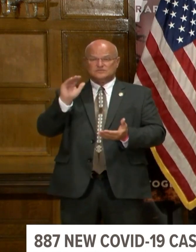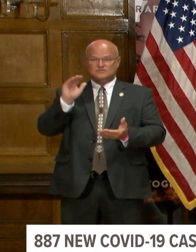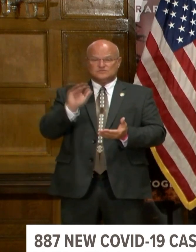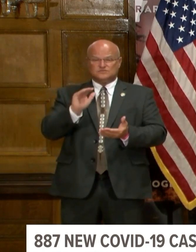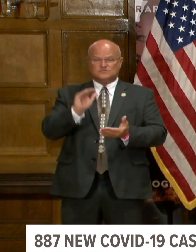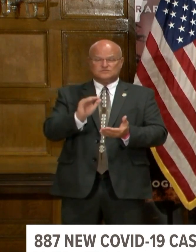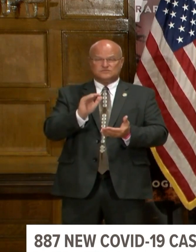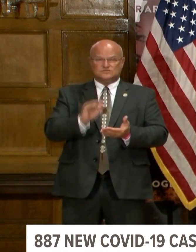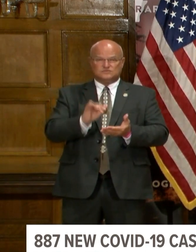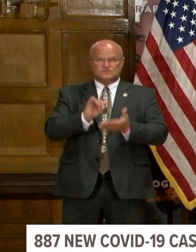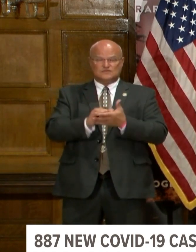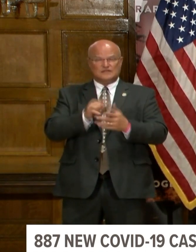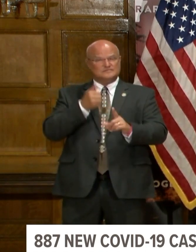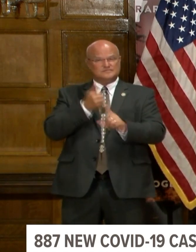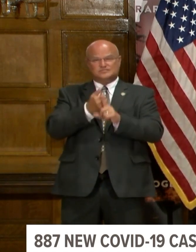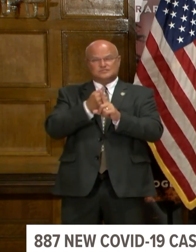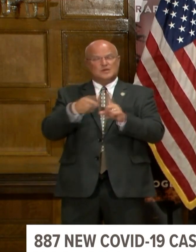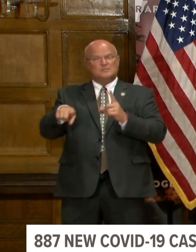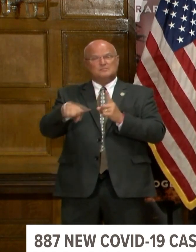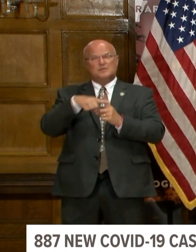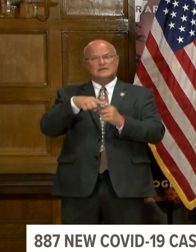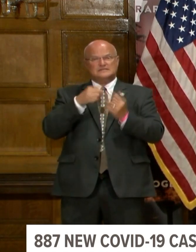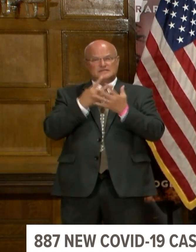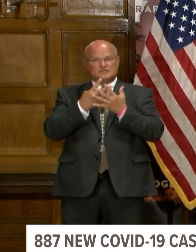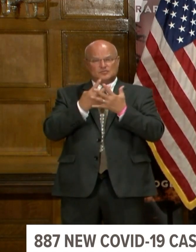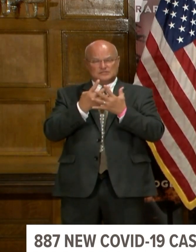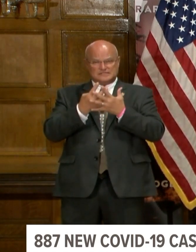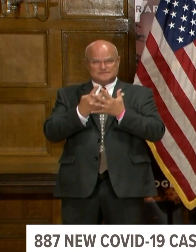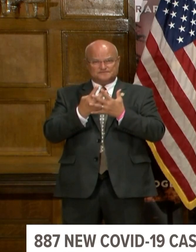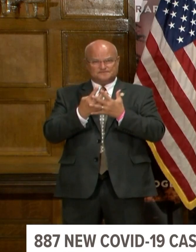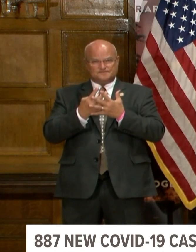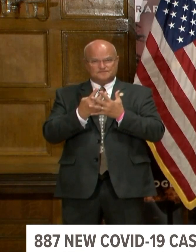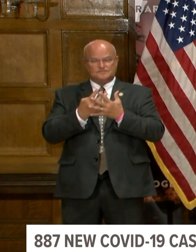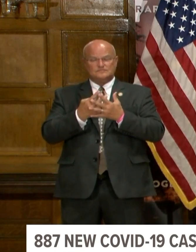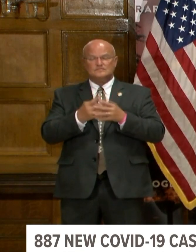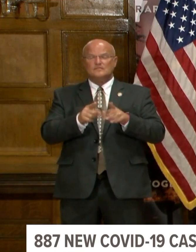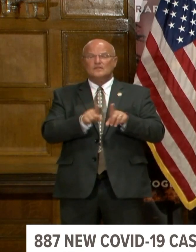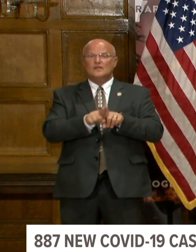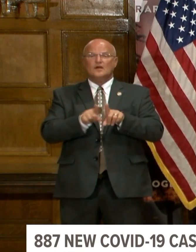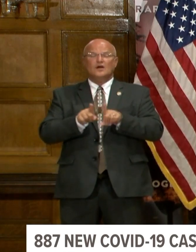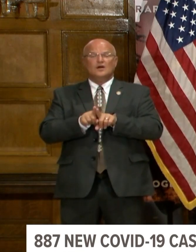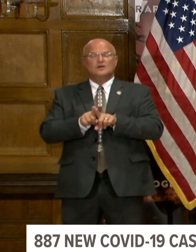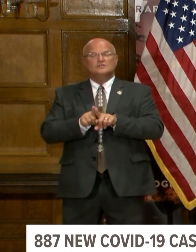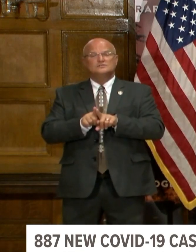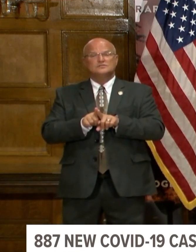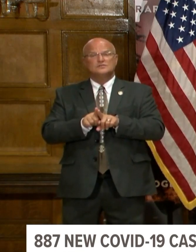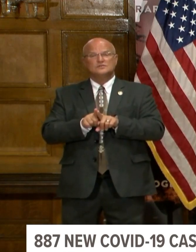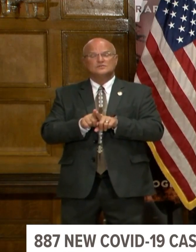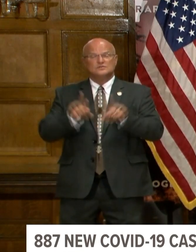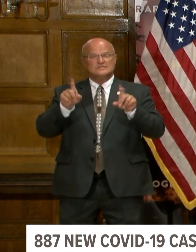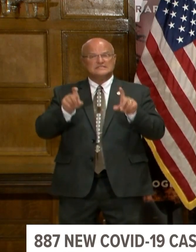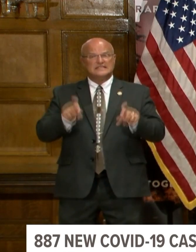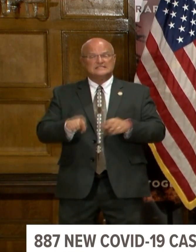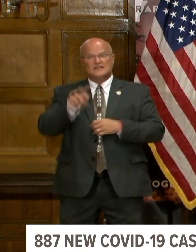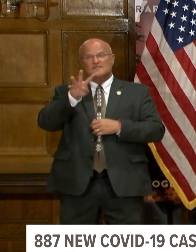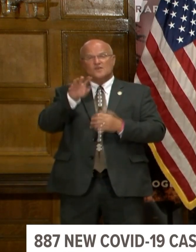reducing those that are turning up positive in the prison population. We've also